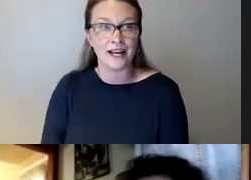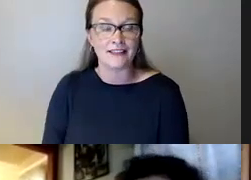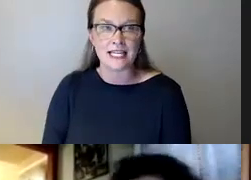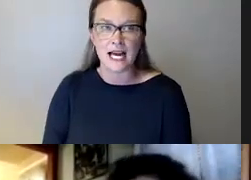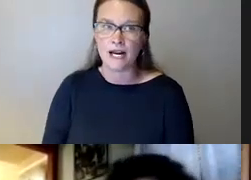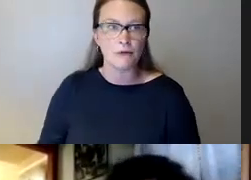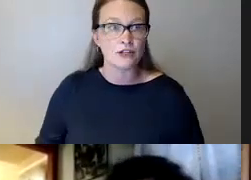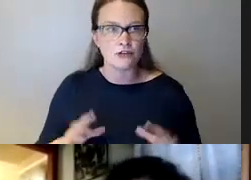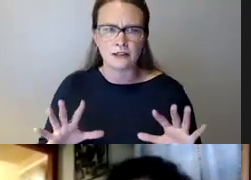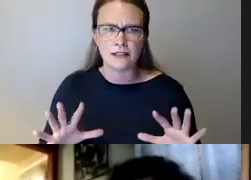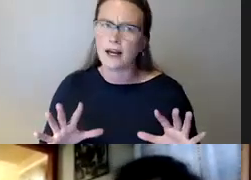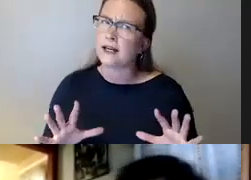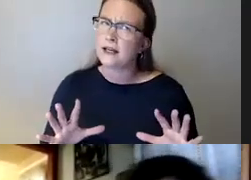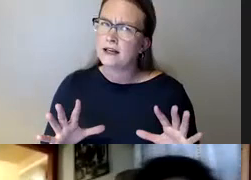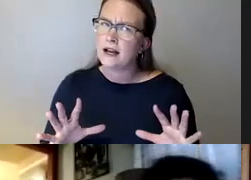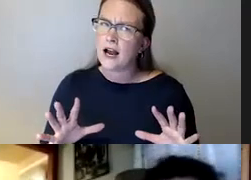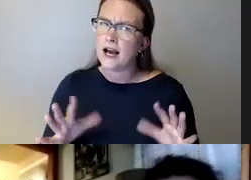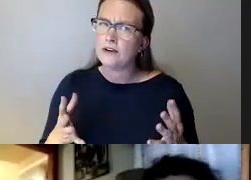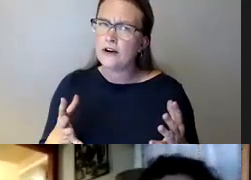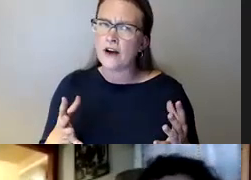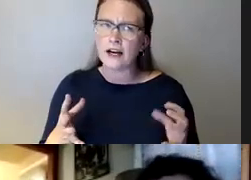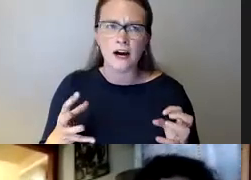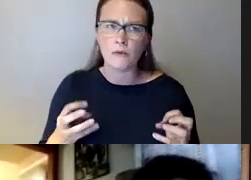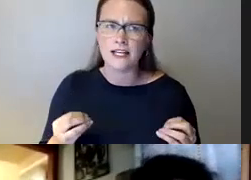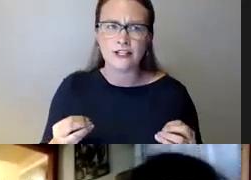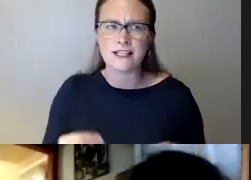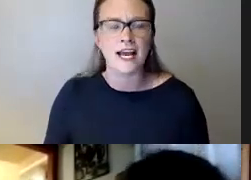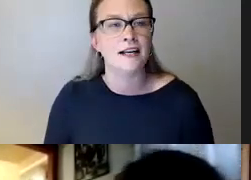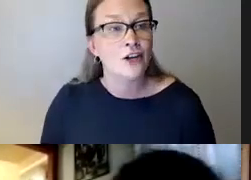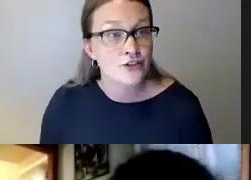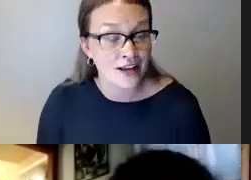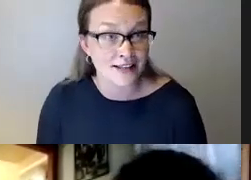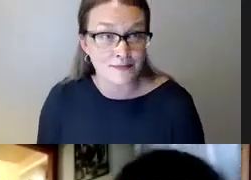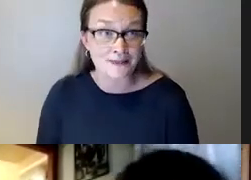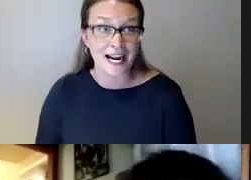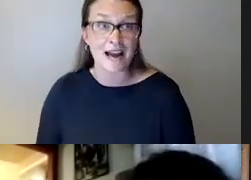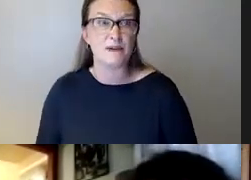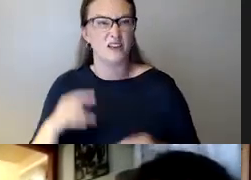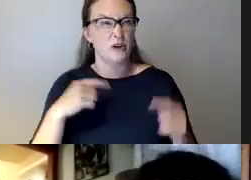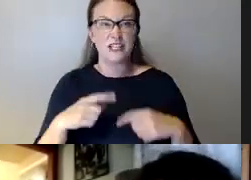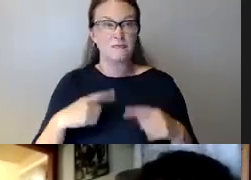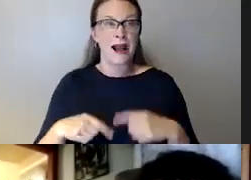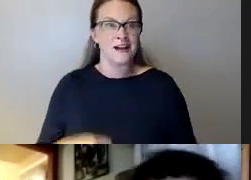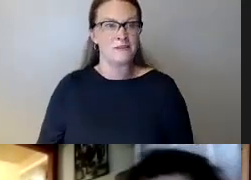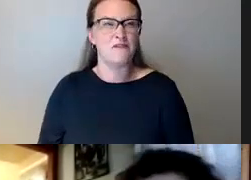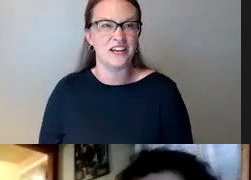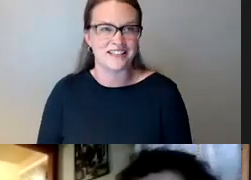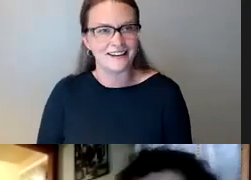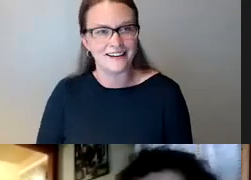at that time, but I was struggling like, I don't know if I caught what he just said. So that sometimes that happens, and we'll just back up and fix it if